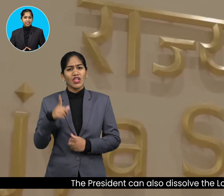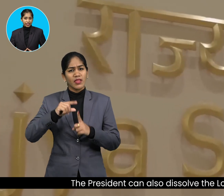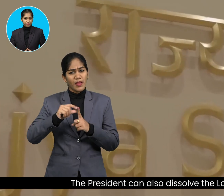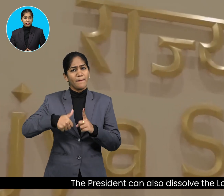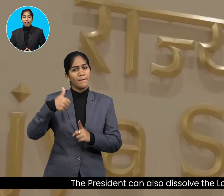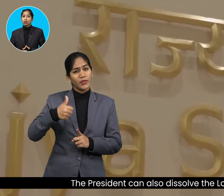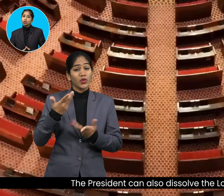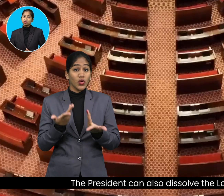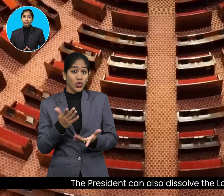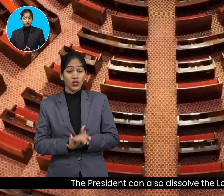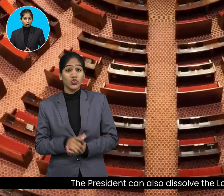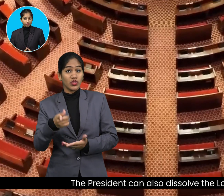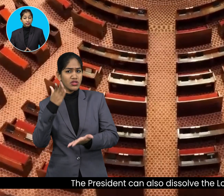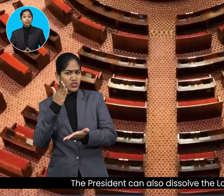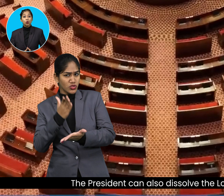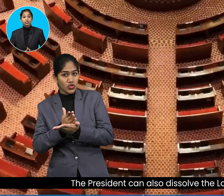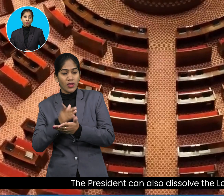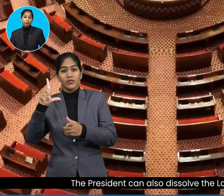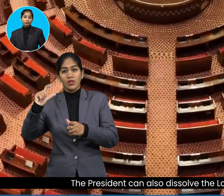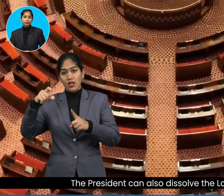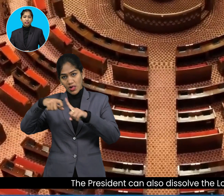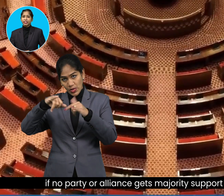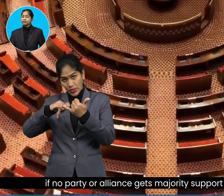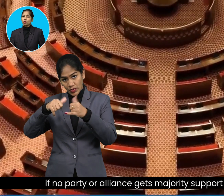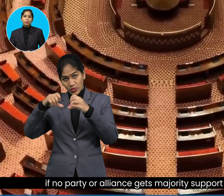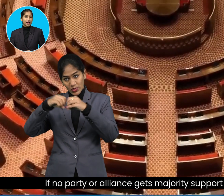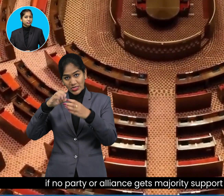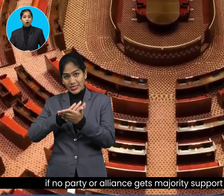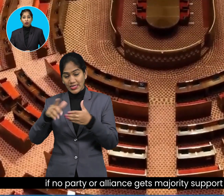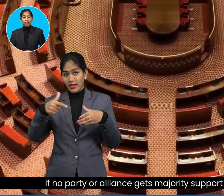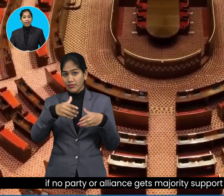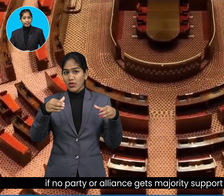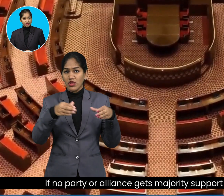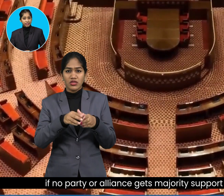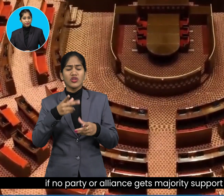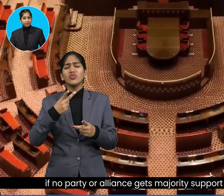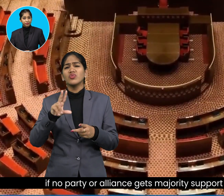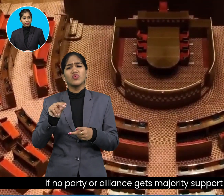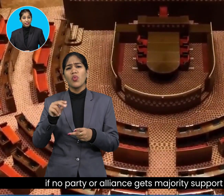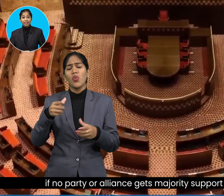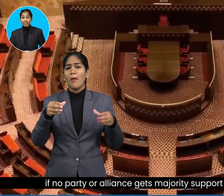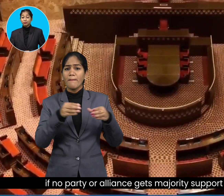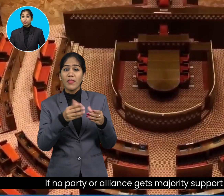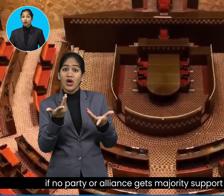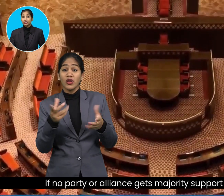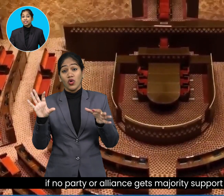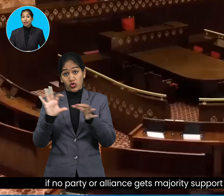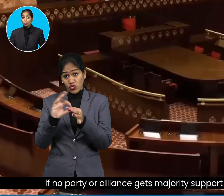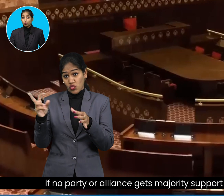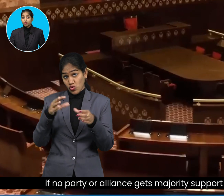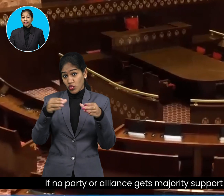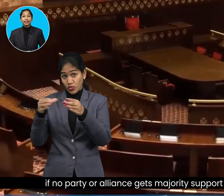The President can also dissolve the Lok Sabha if no party or alliance gets